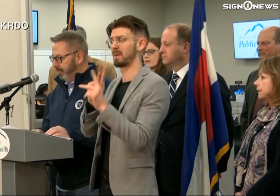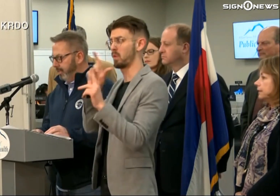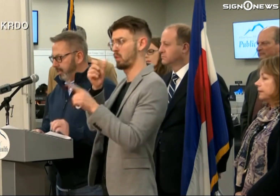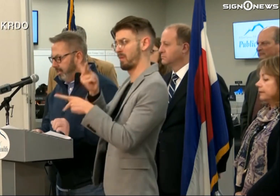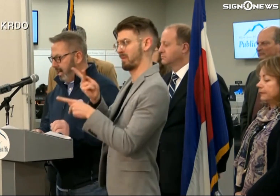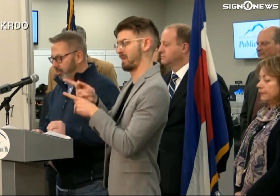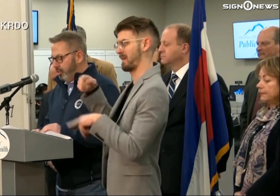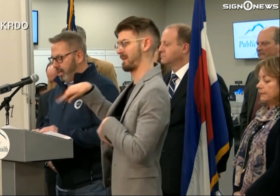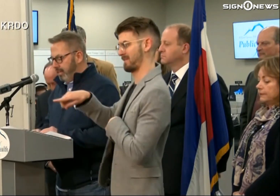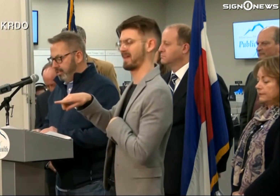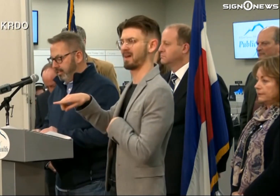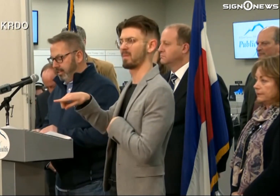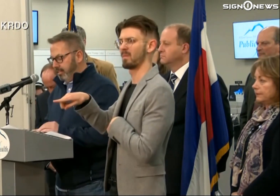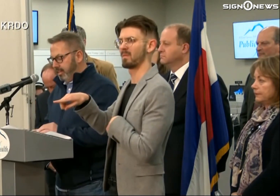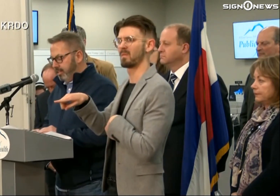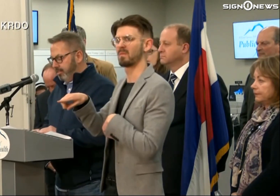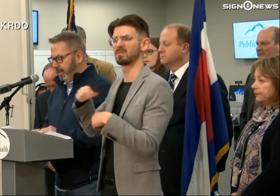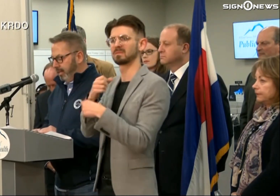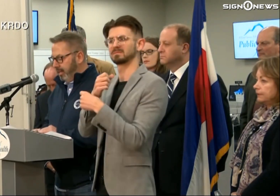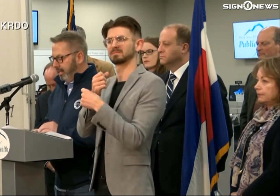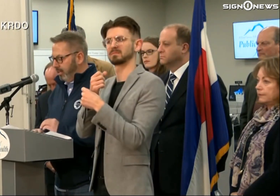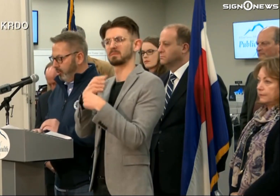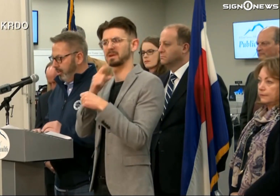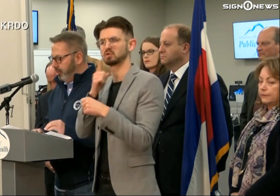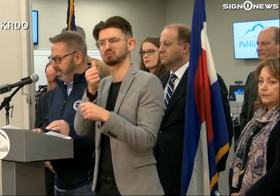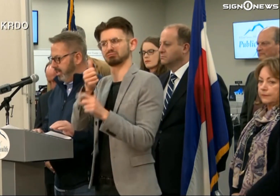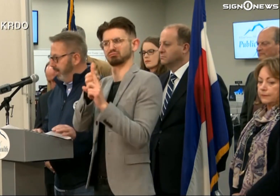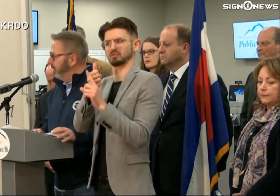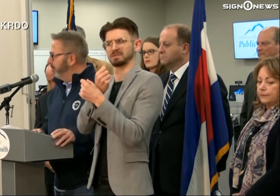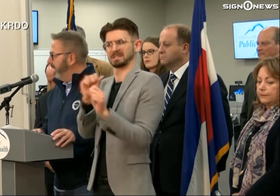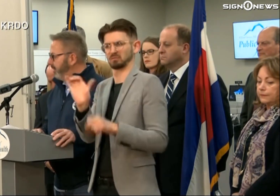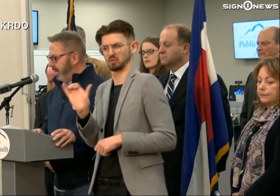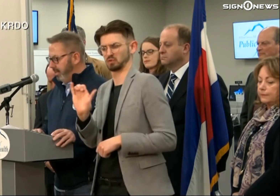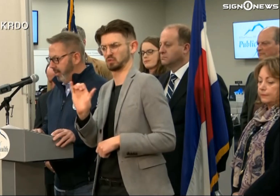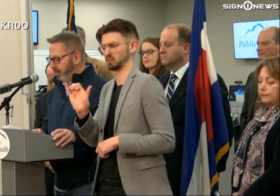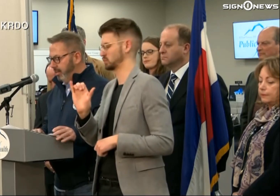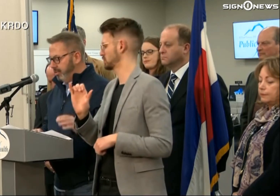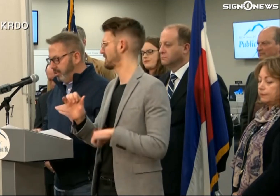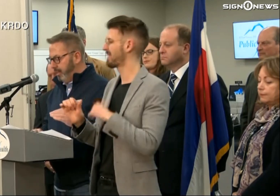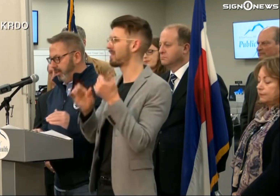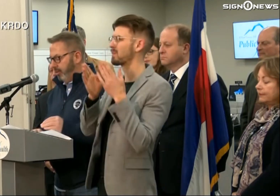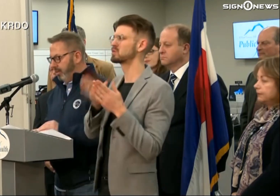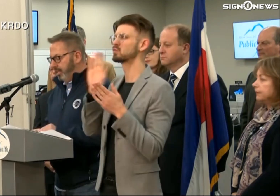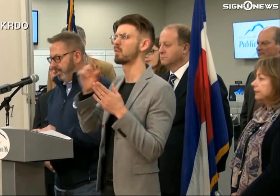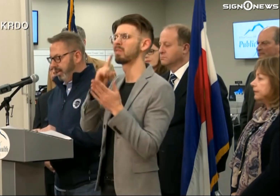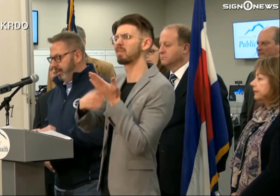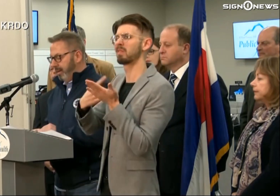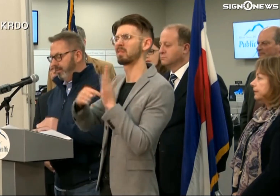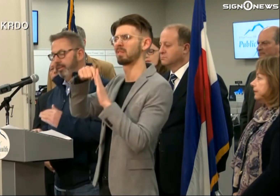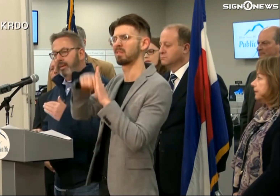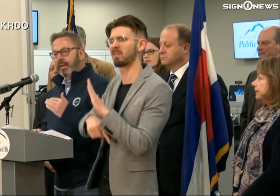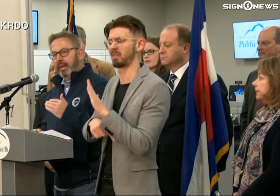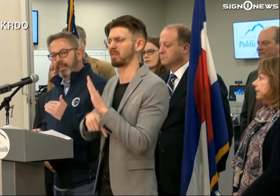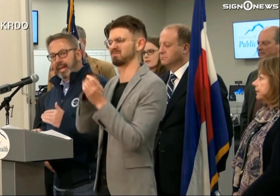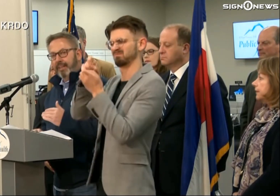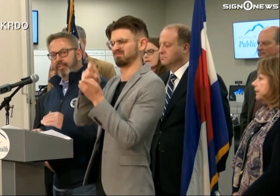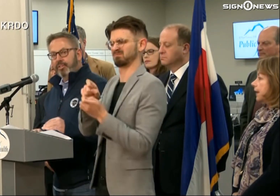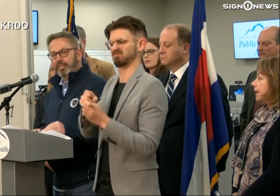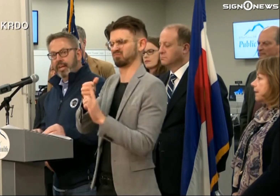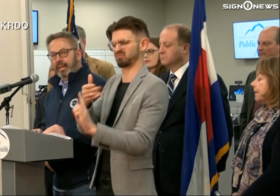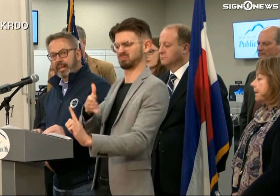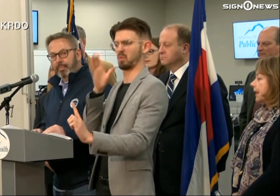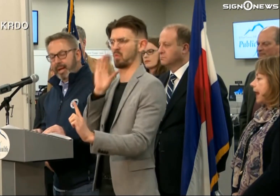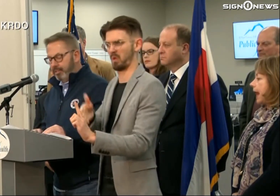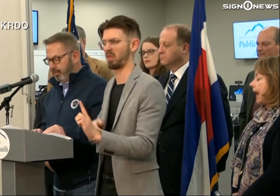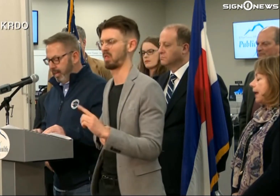with them. Dr. Johnson is going to speak in greater detail about that later and speak in greater detail about the